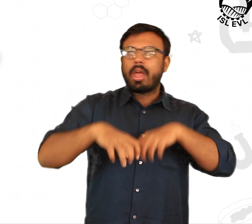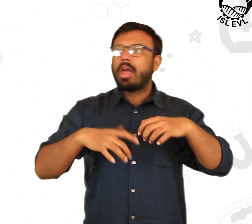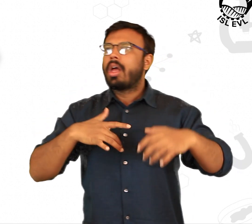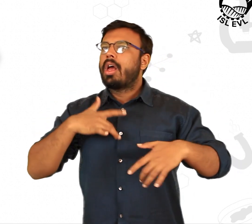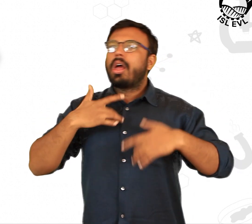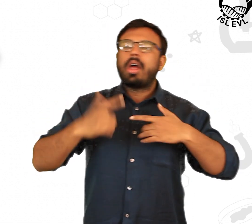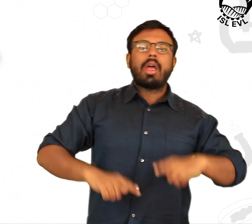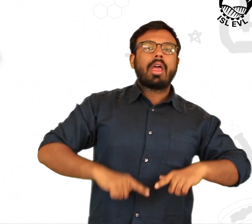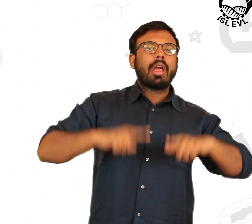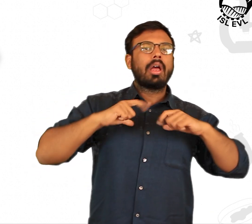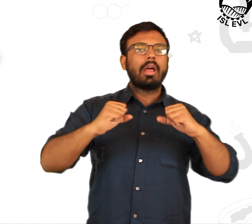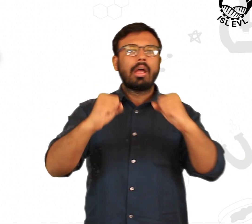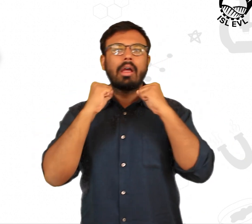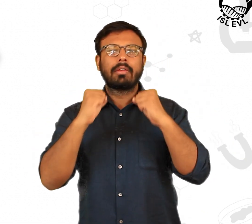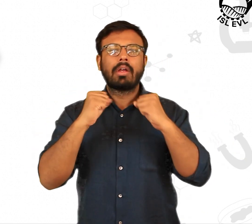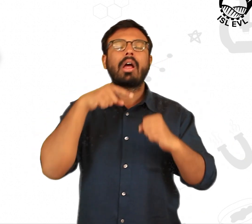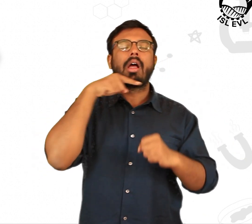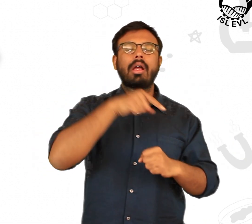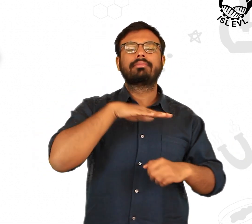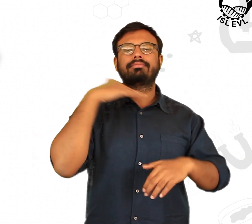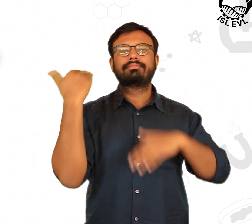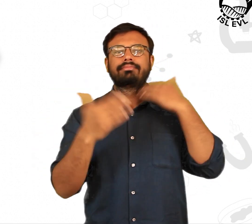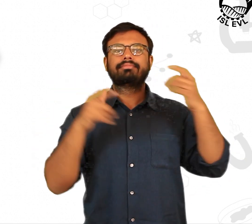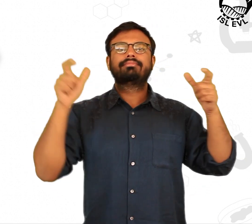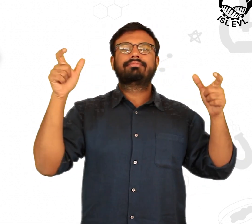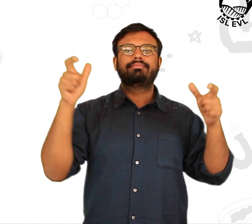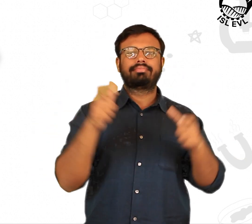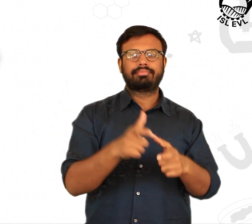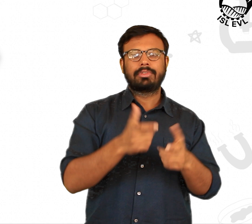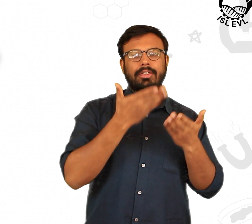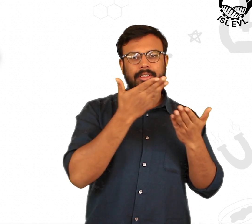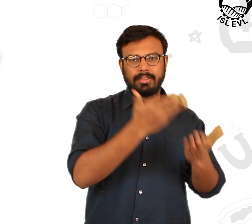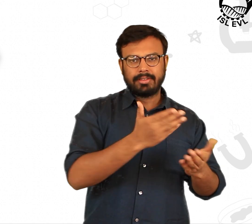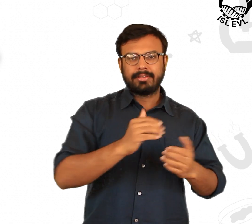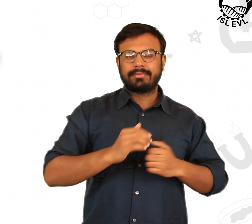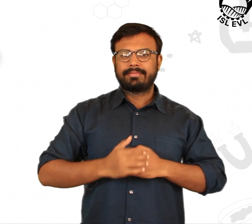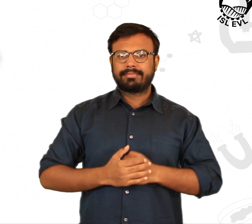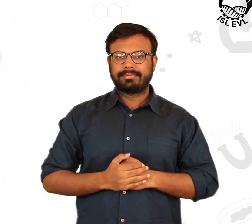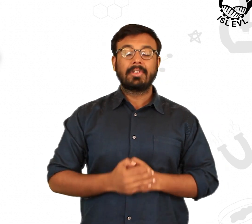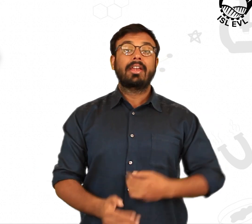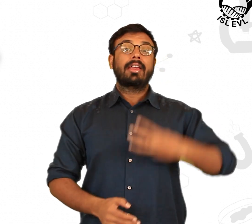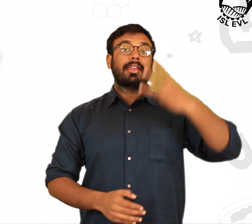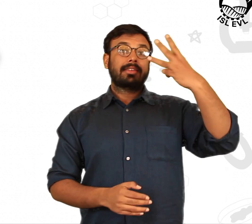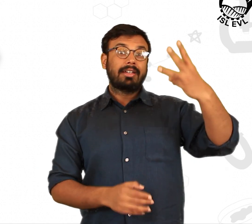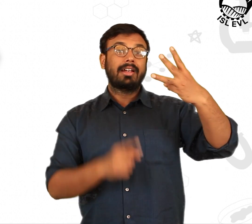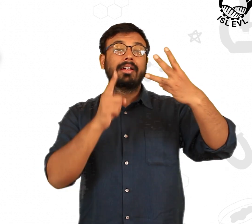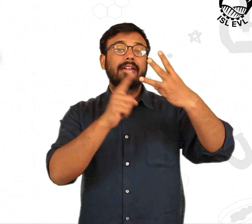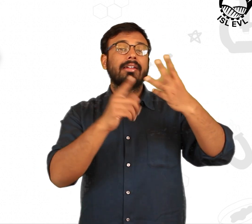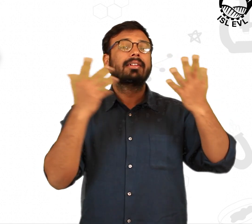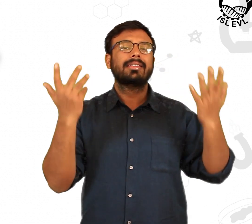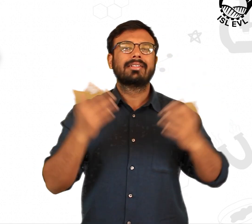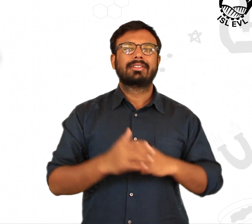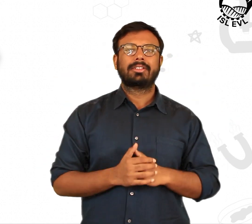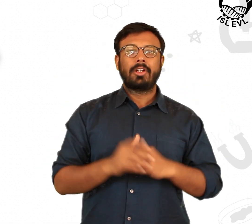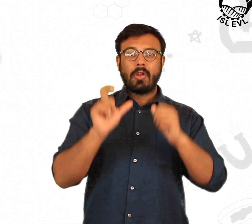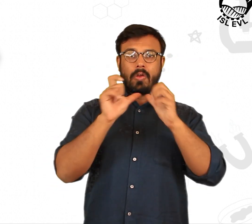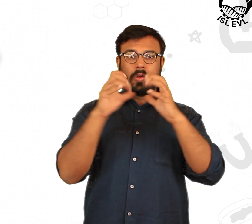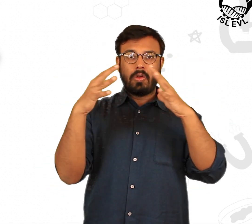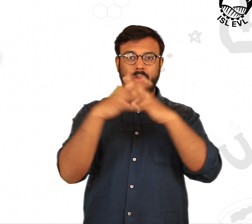greenhouse gases plays a major role in the reduction of the numbers of this animal. The third threat is